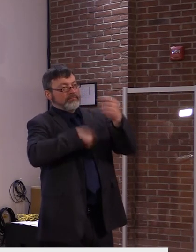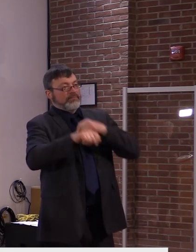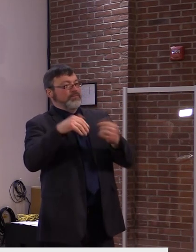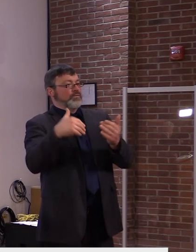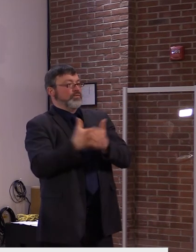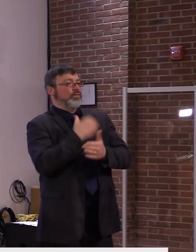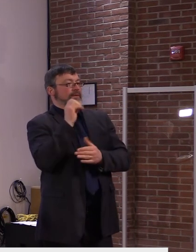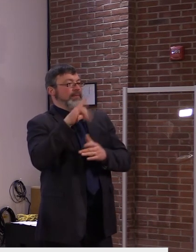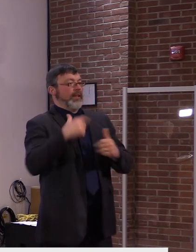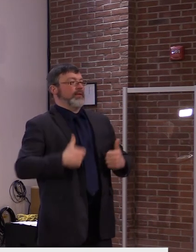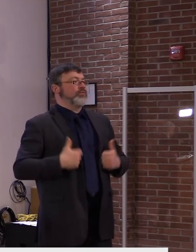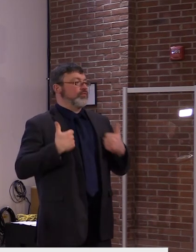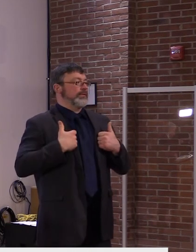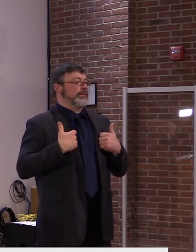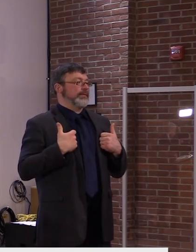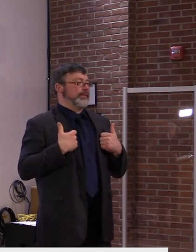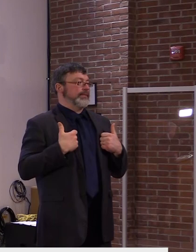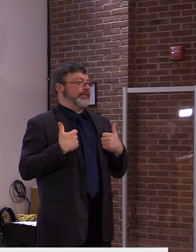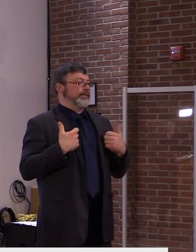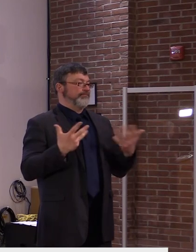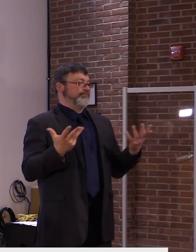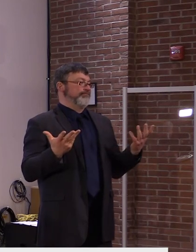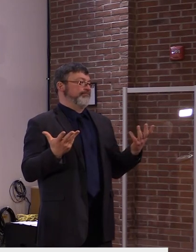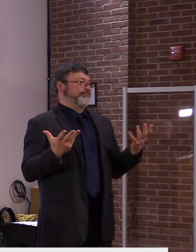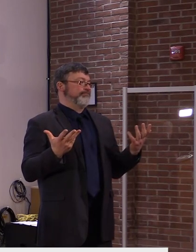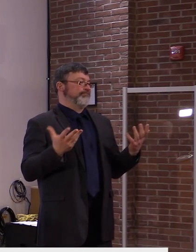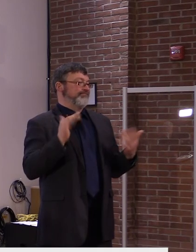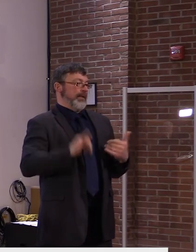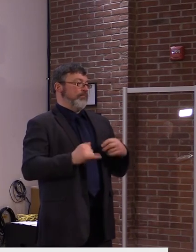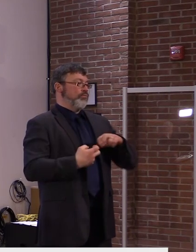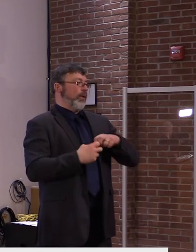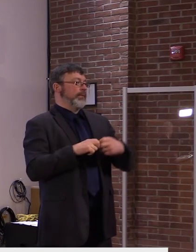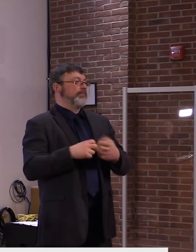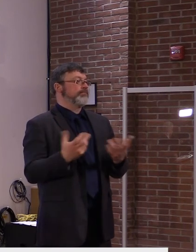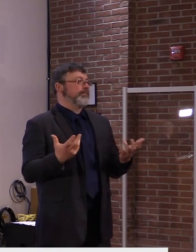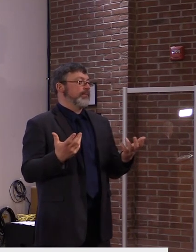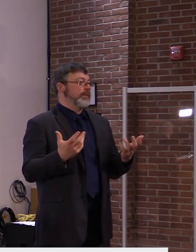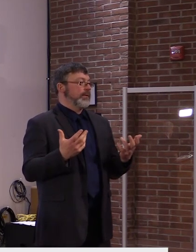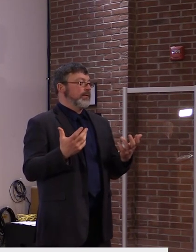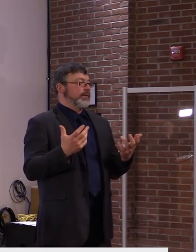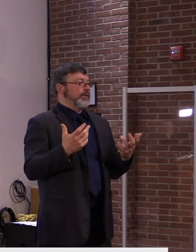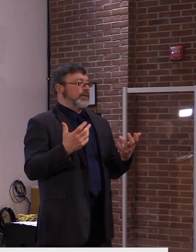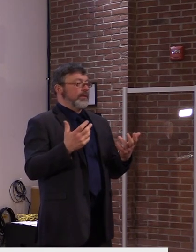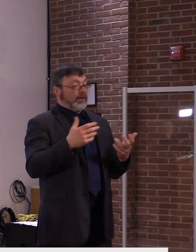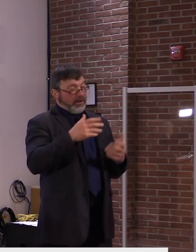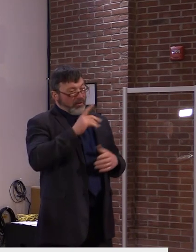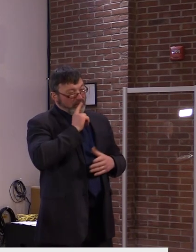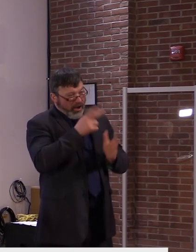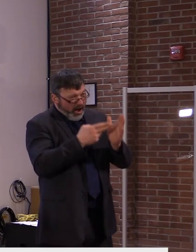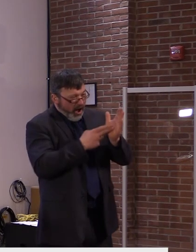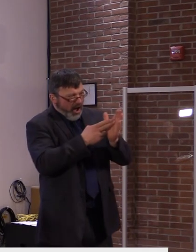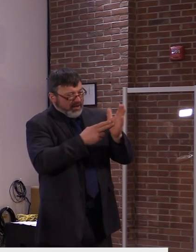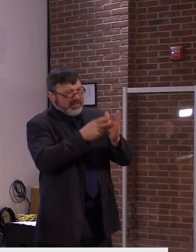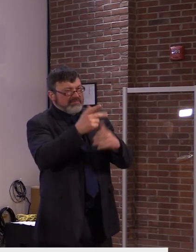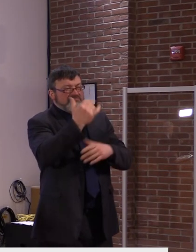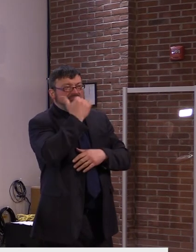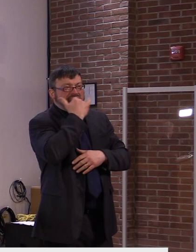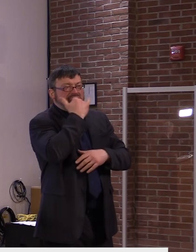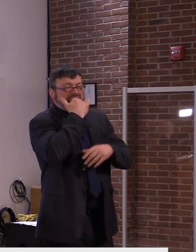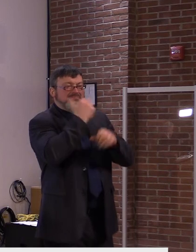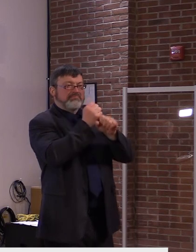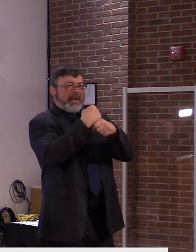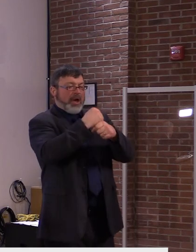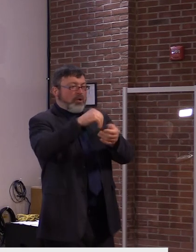for registration purposes. And it's pretty easy to create another email address, but yeah, if he used